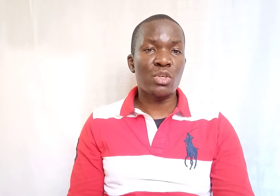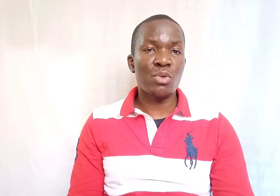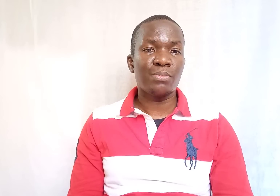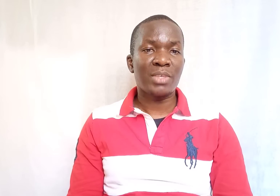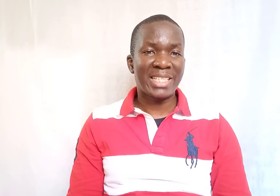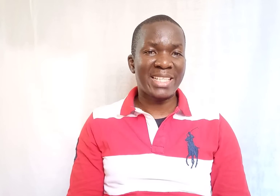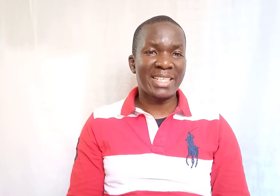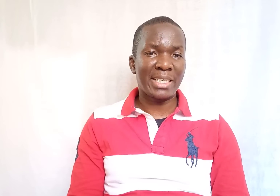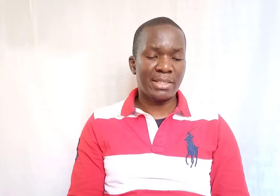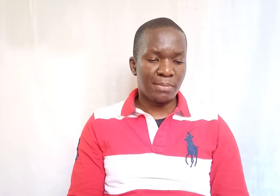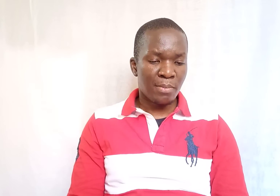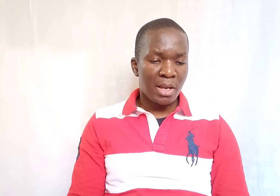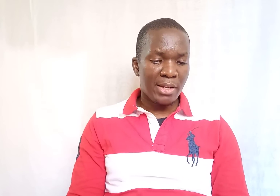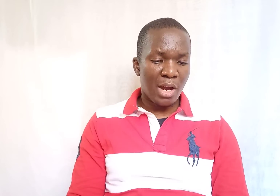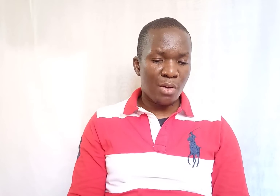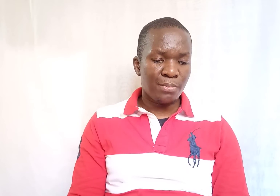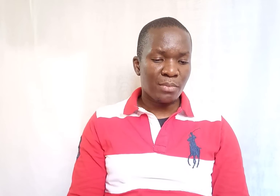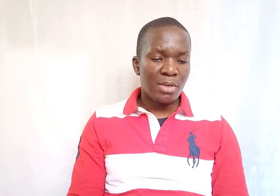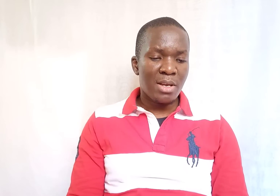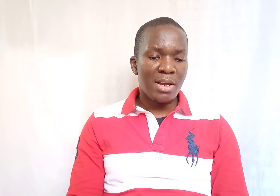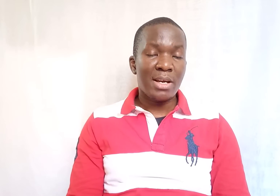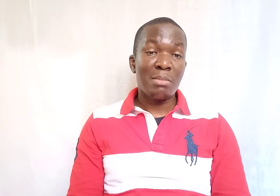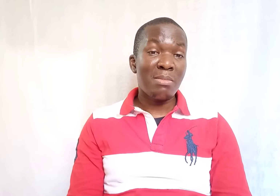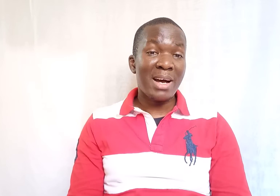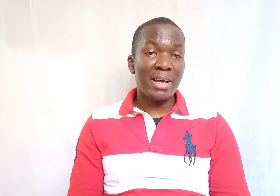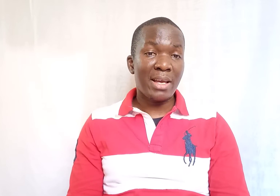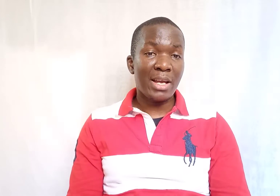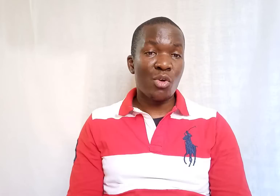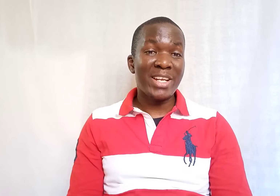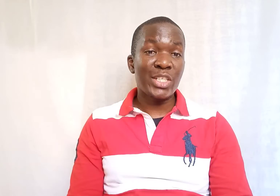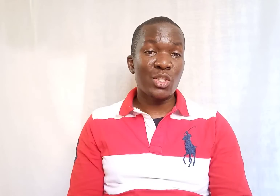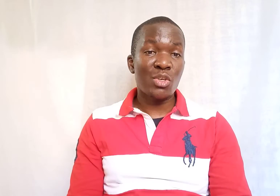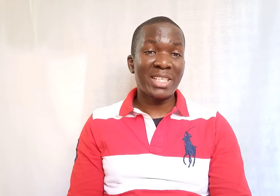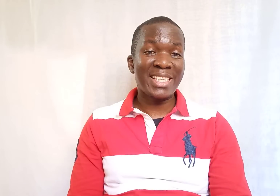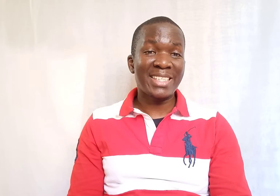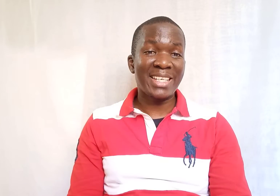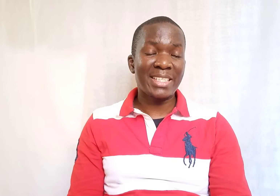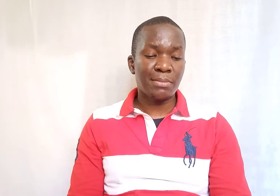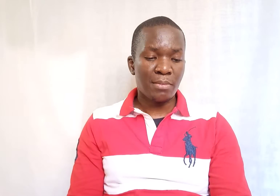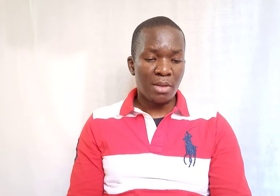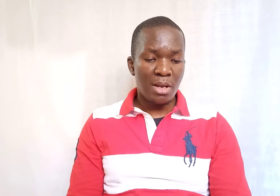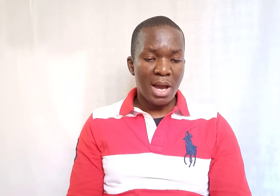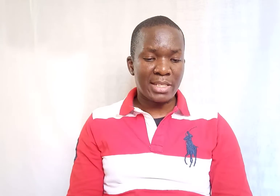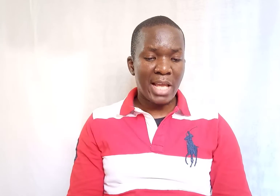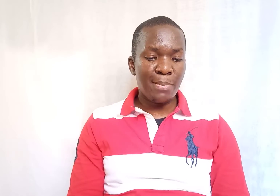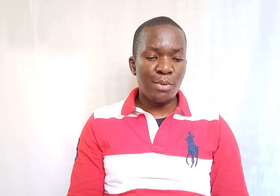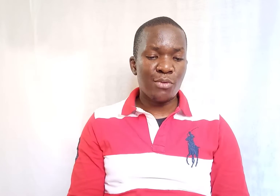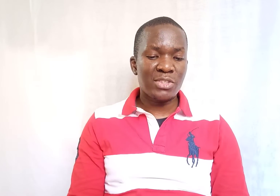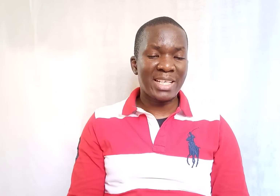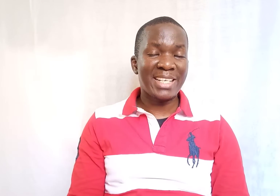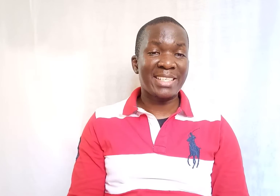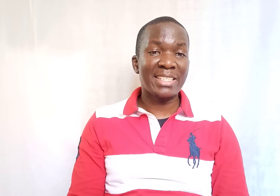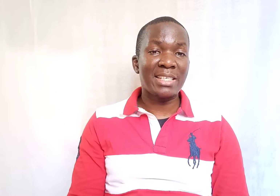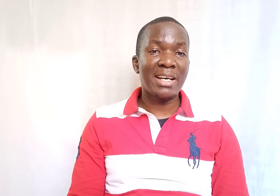functional sentences. Now, remember, conditional sentences are a type of sentences